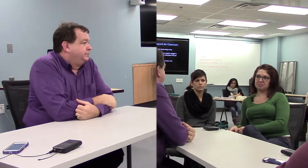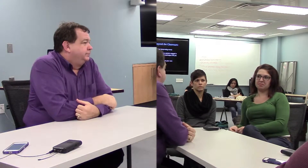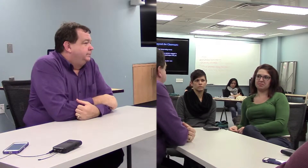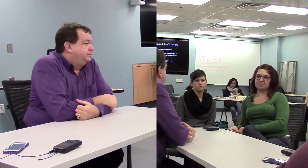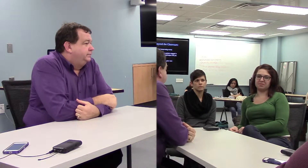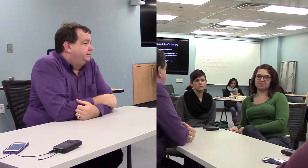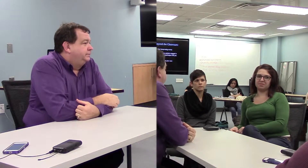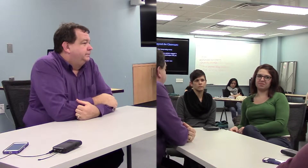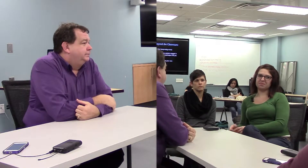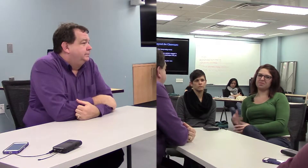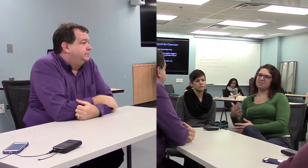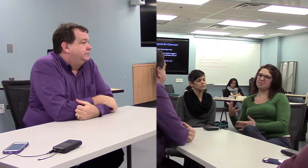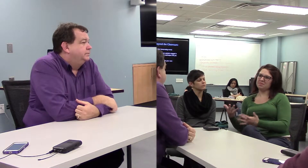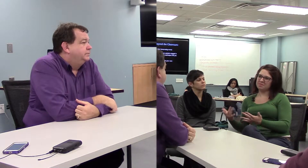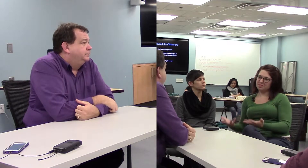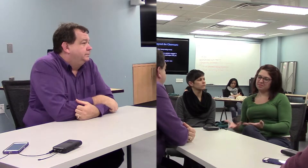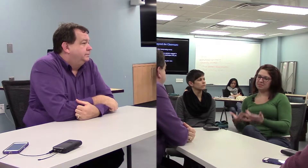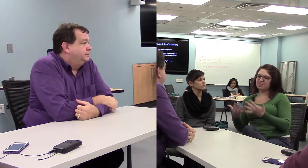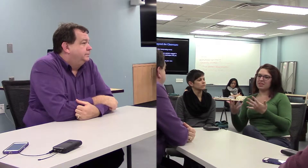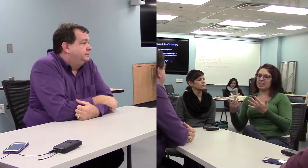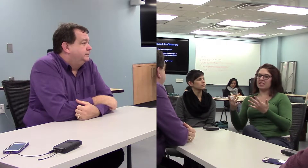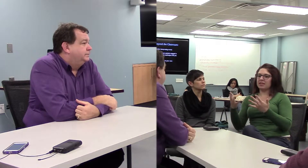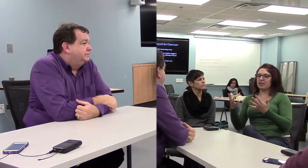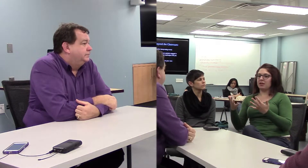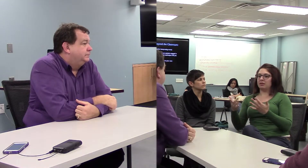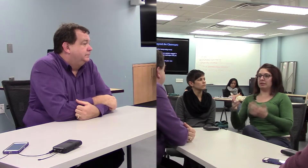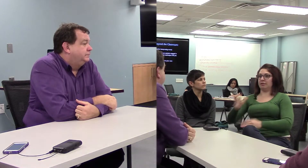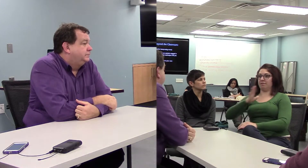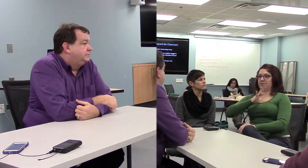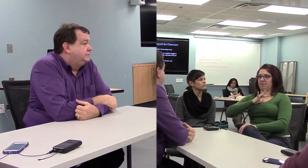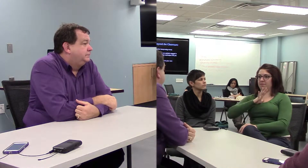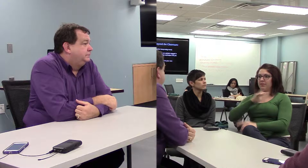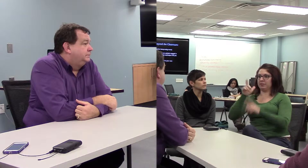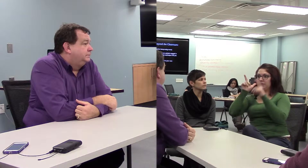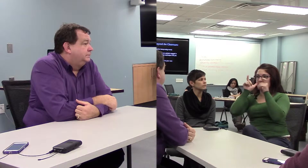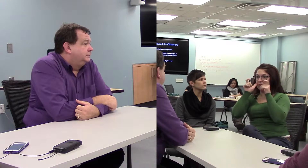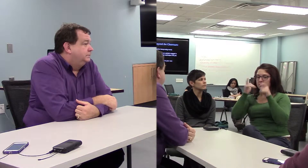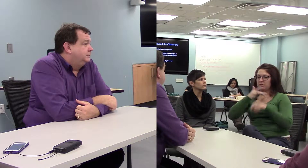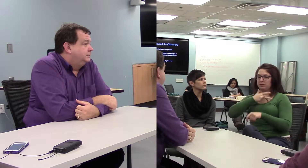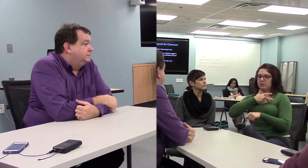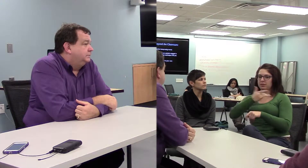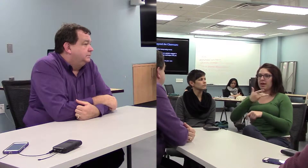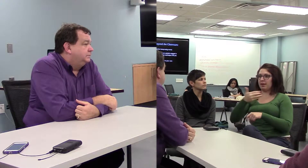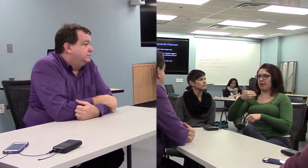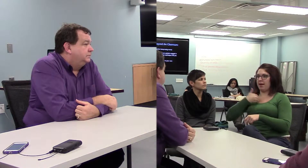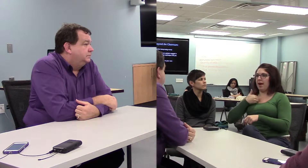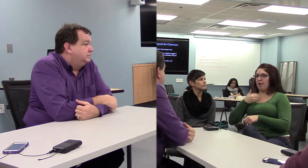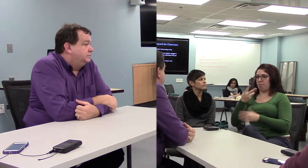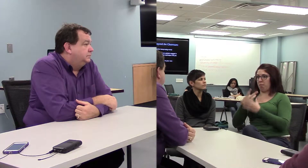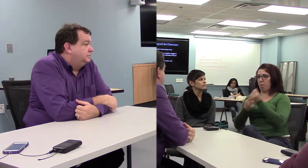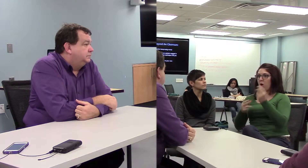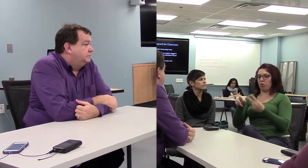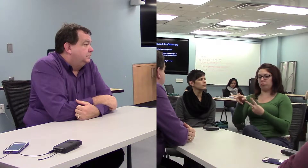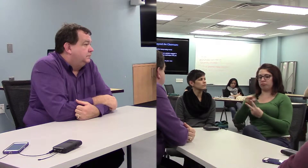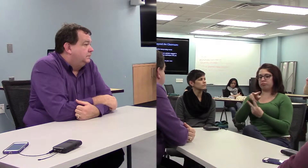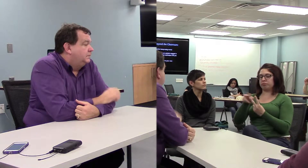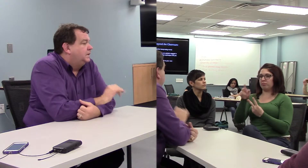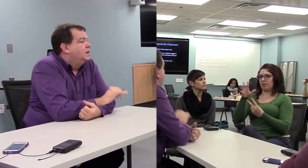Well, a lot of the nicer cameras come with video as integrated into the system now. So if you're wanting to